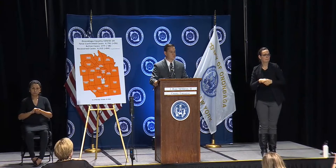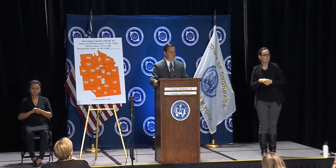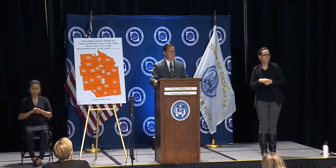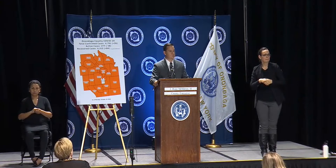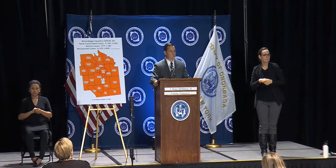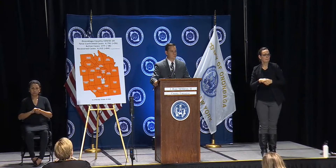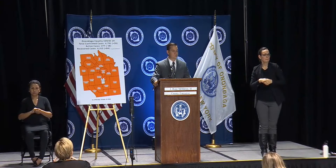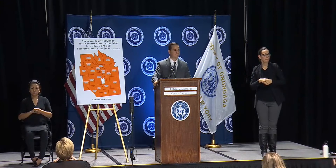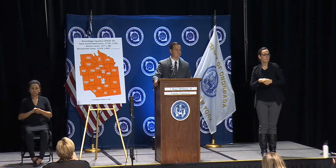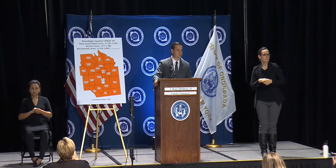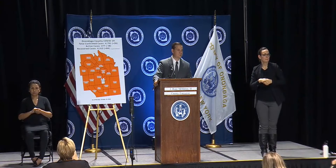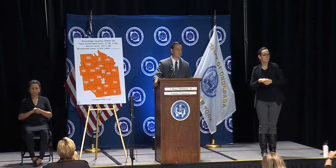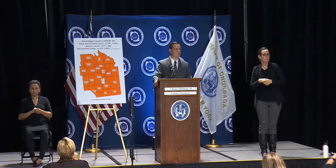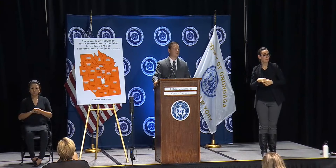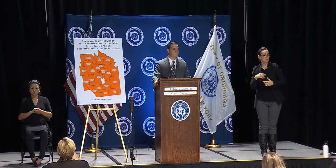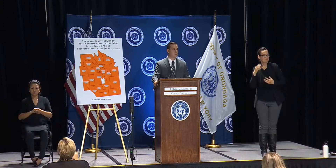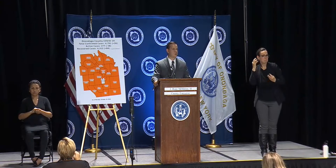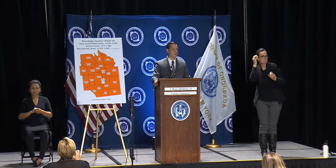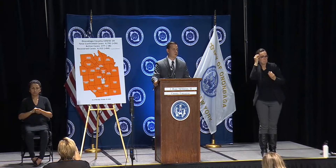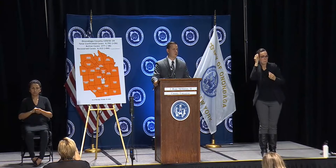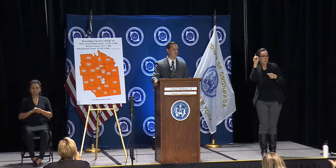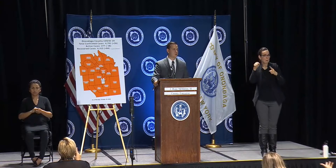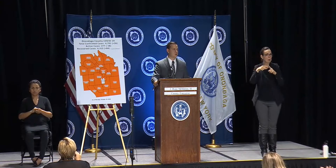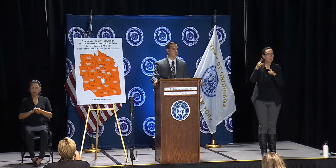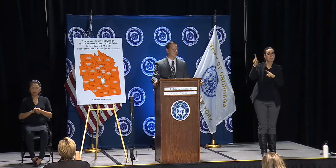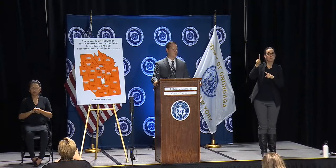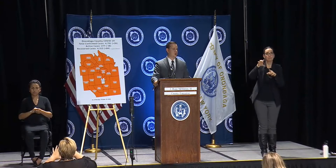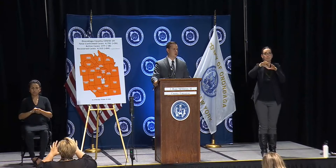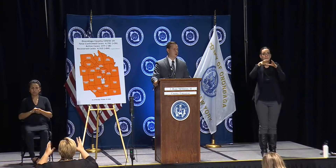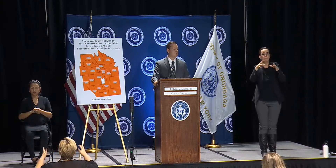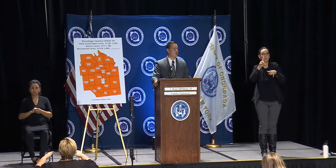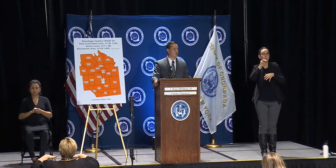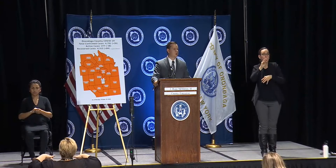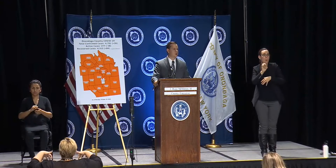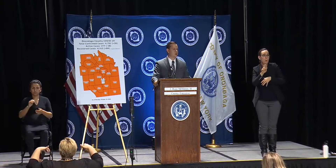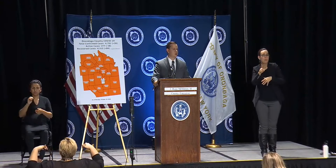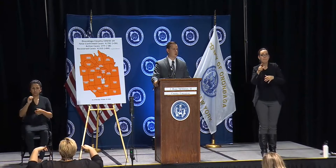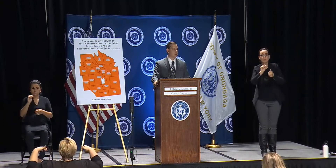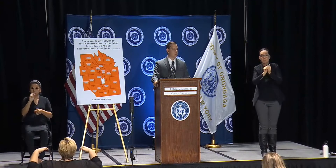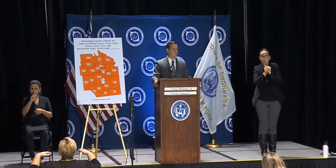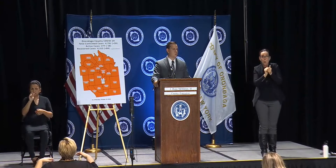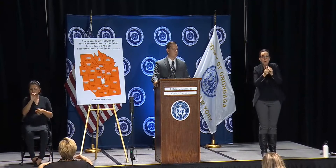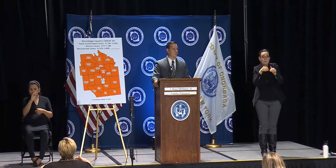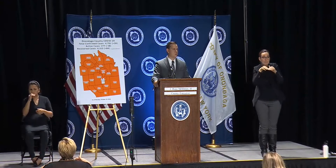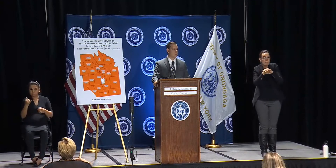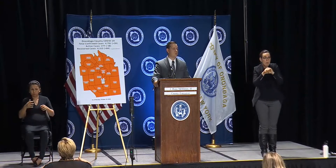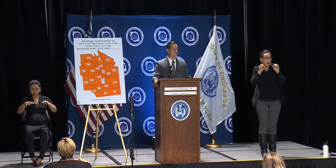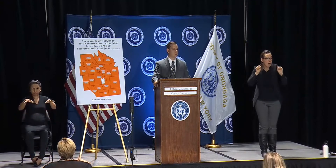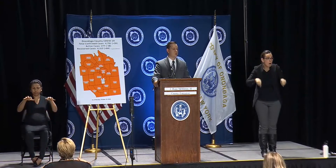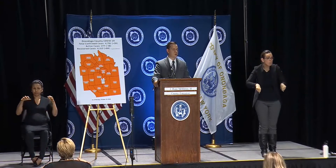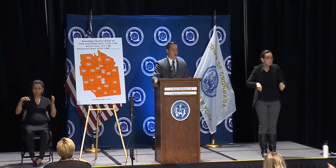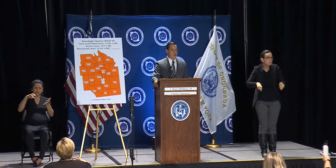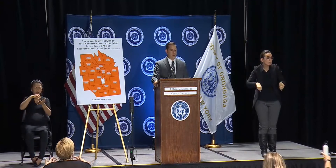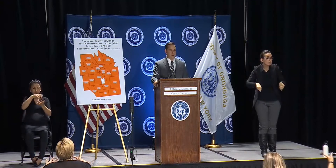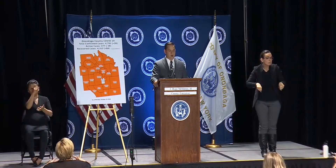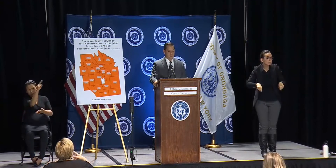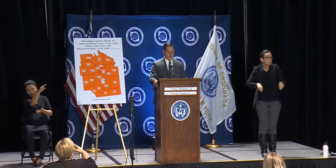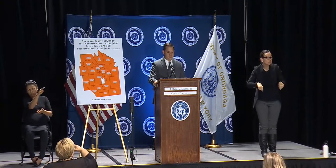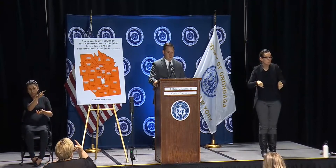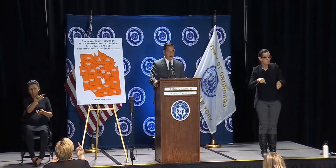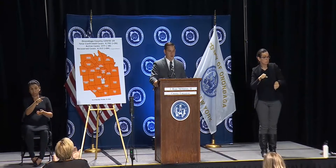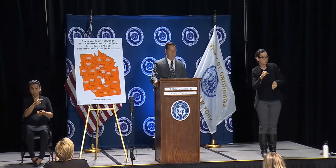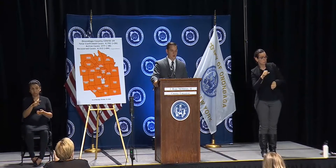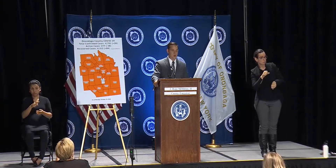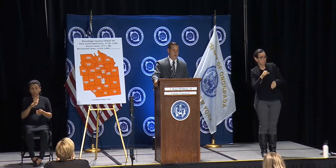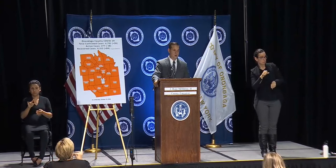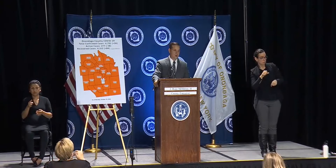Dome, either just students or some number, and are you talking to the state about that? Yeah, we are talking to the